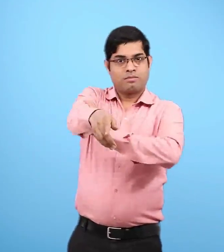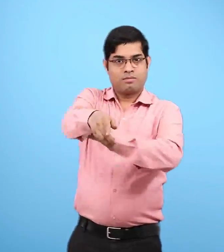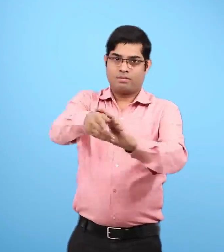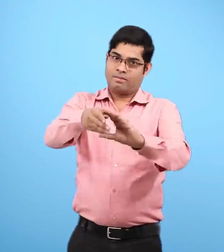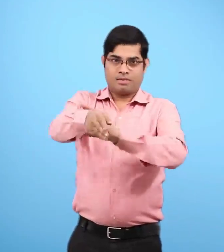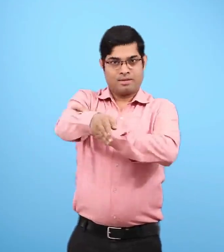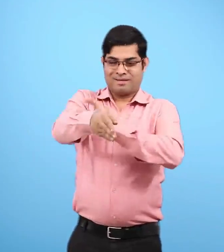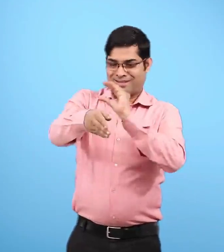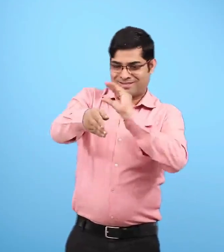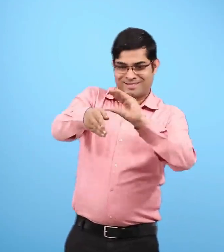your arm.